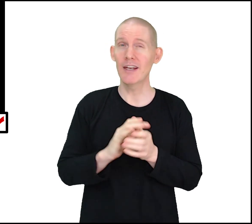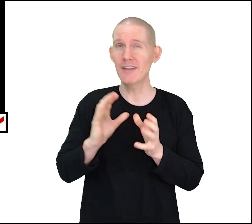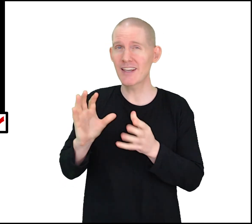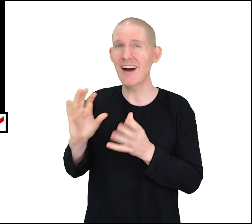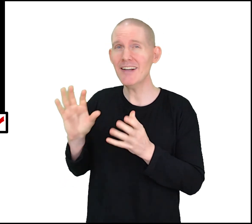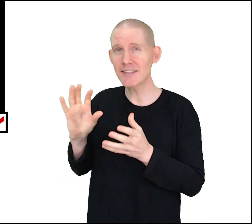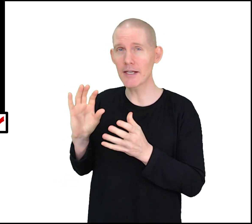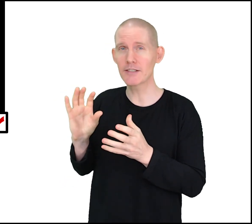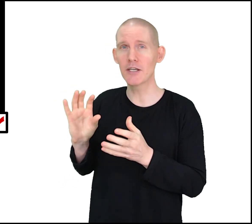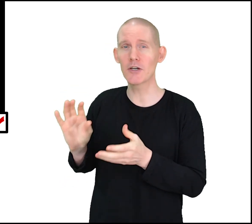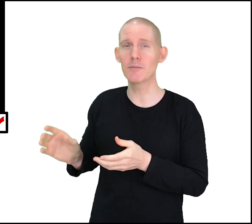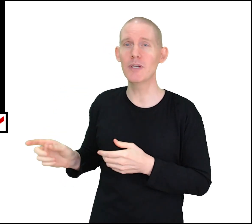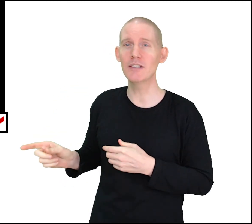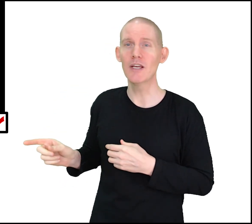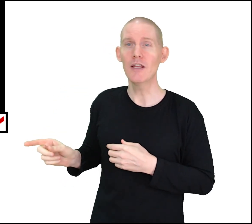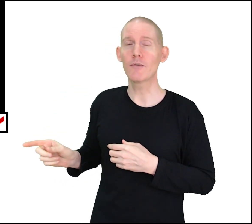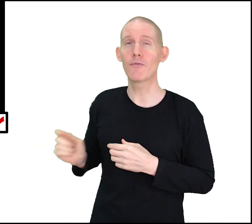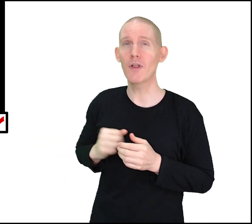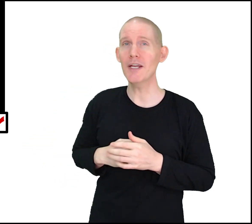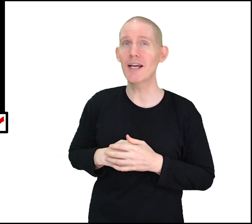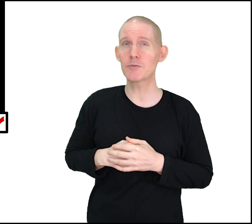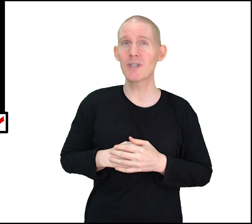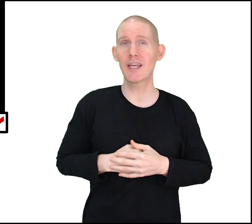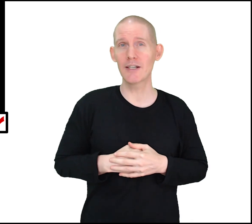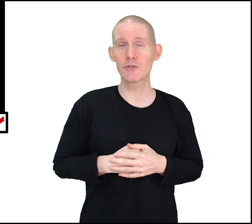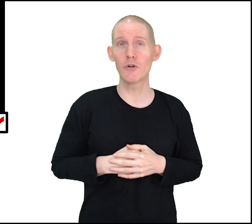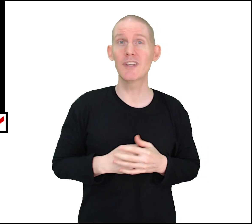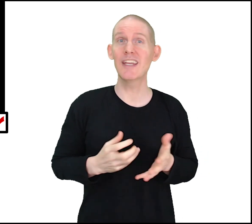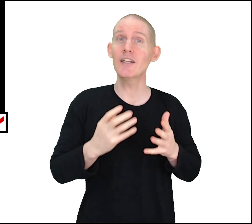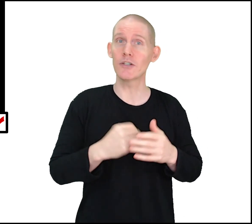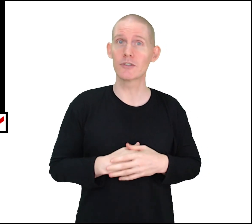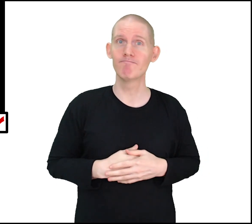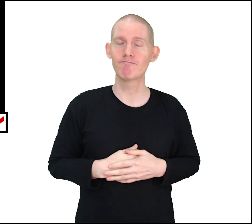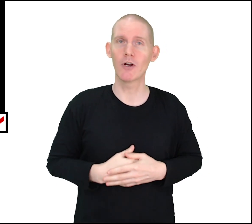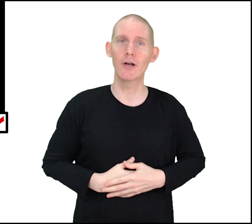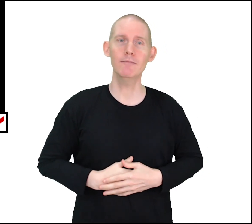and in the context here, it means the flight has been canceled in English, all right?